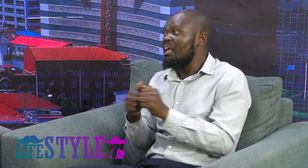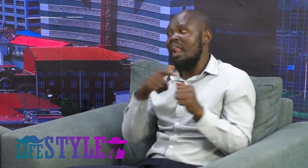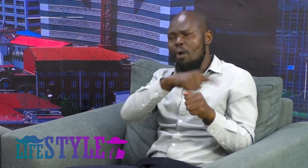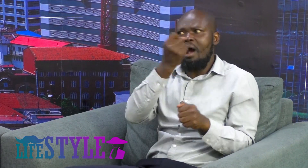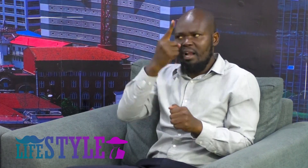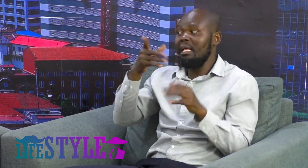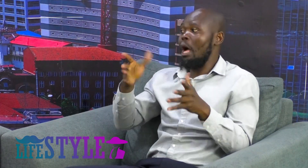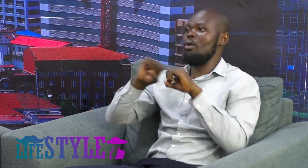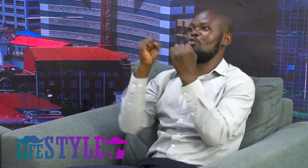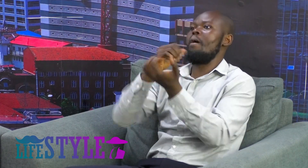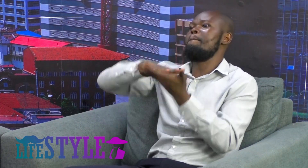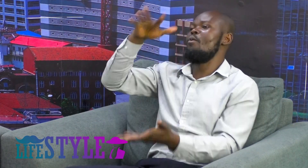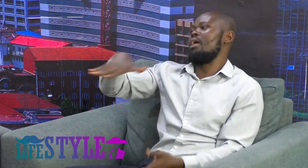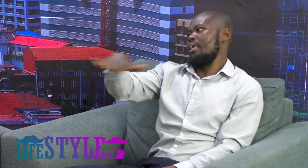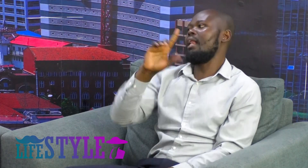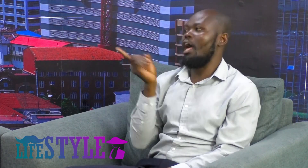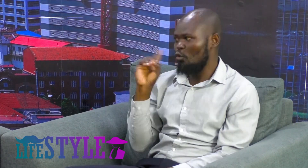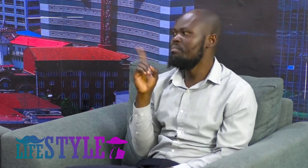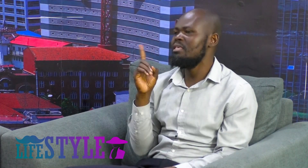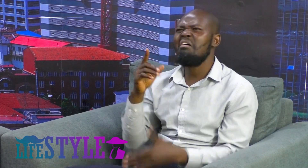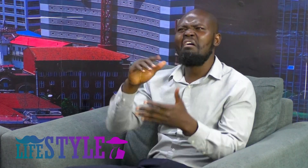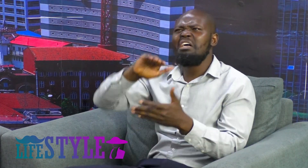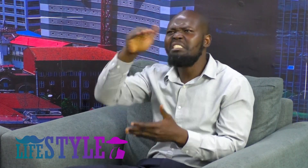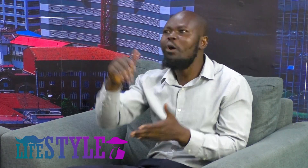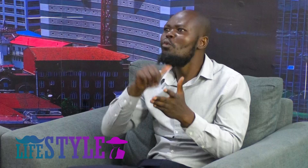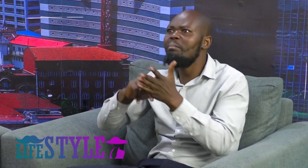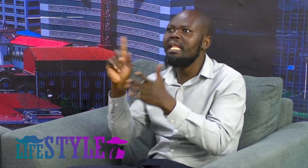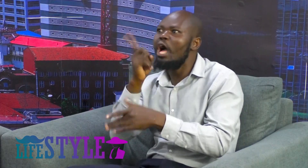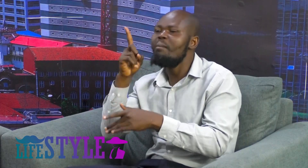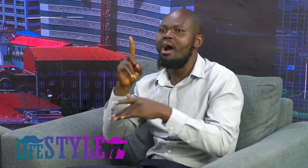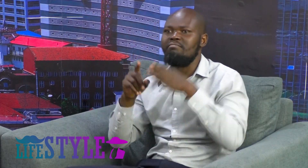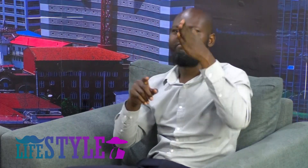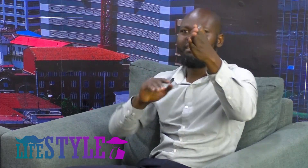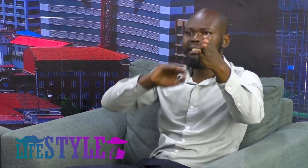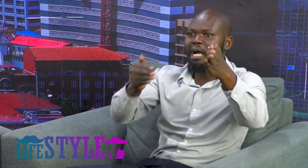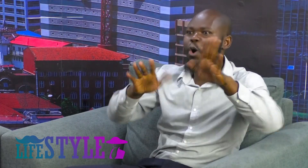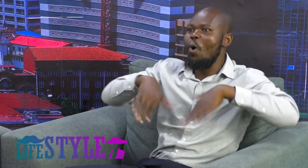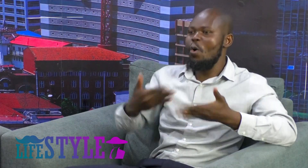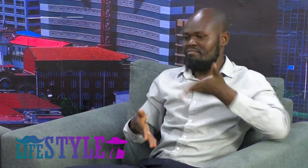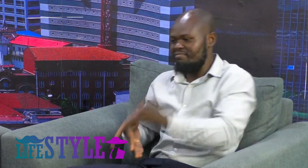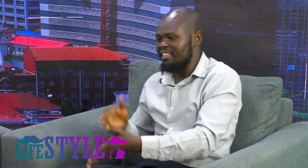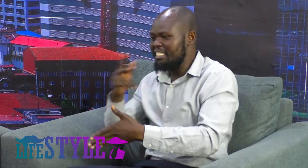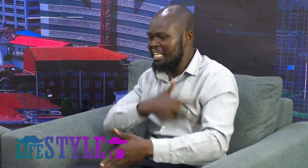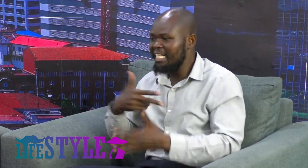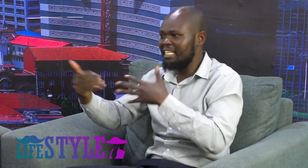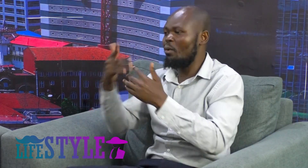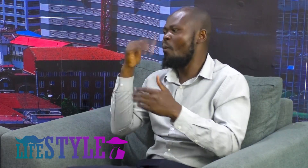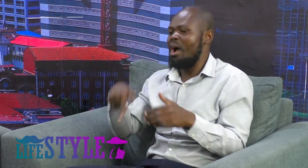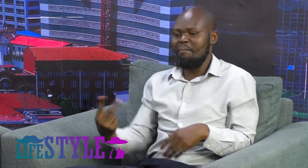evolved, and now we've become better. And now I think with the society here in Nairobi, I think we understand more. We meet